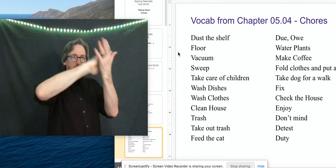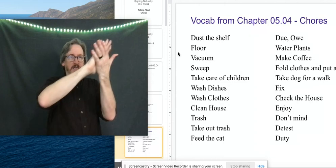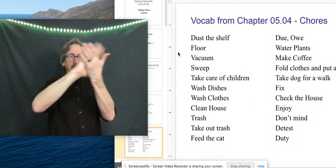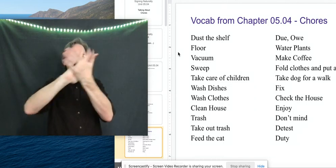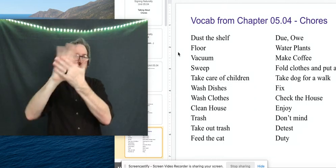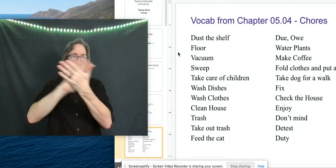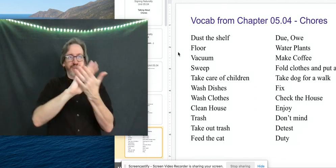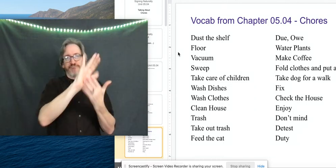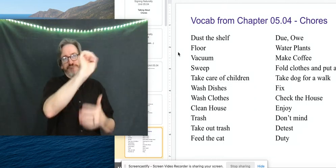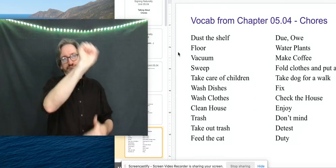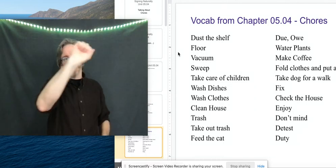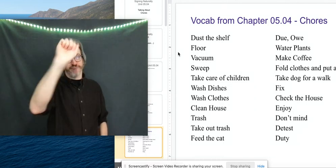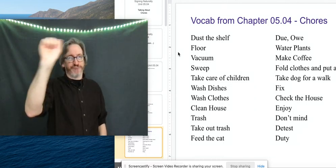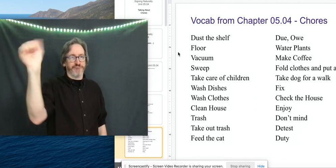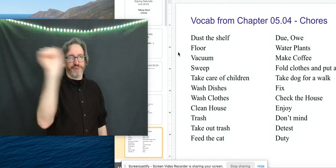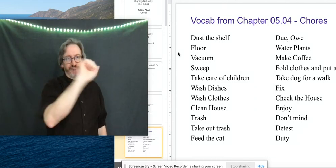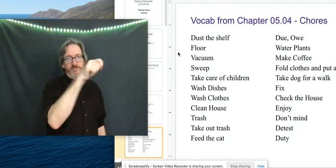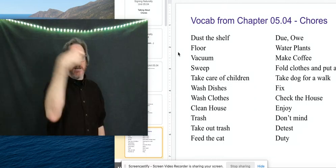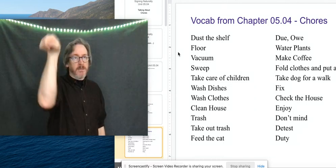you could clean,